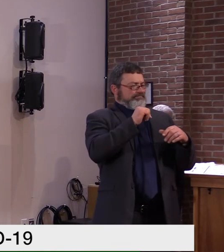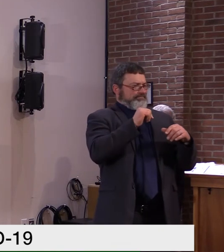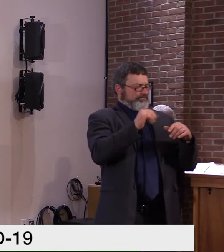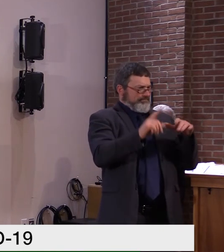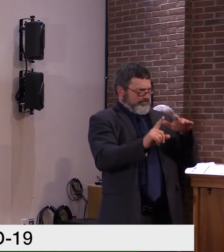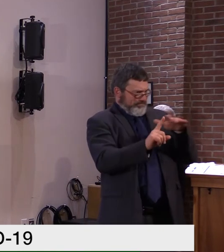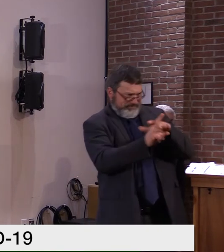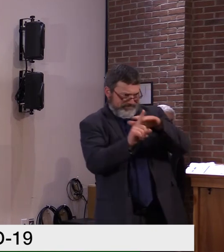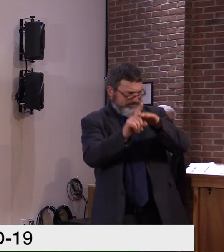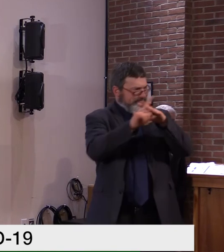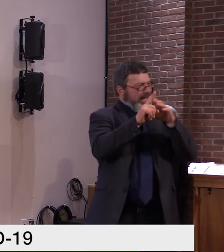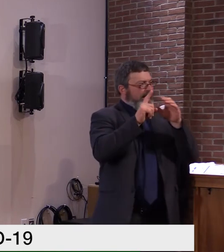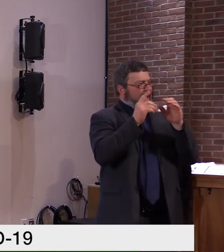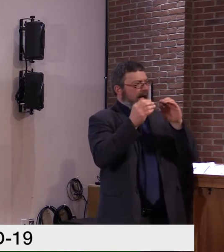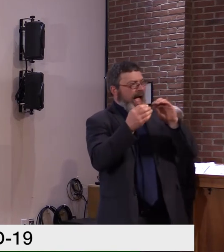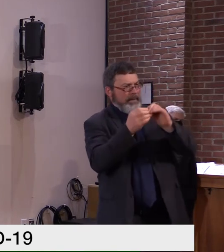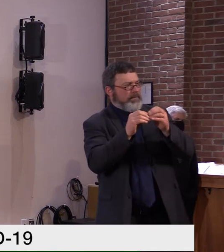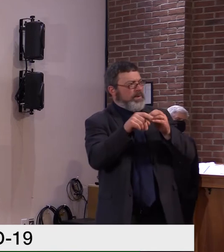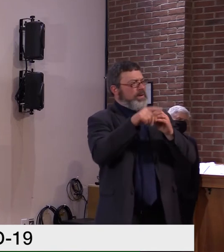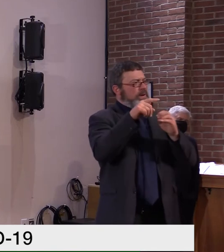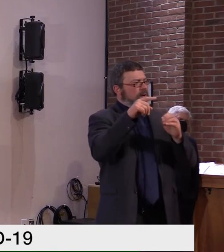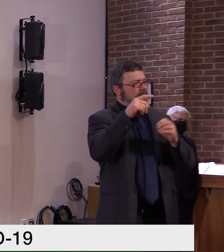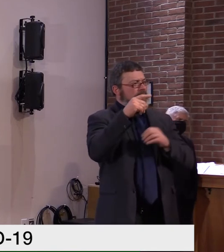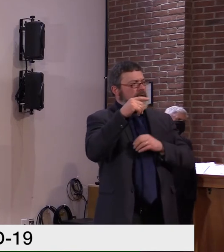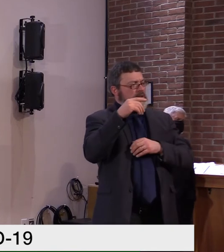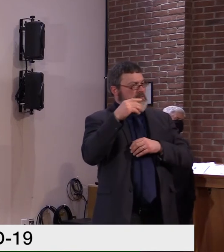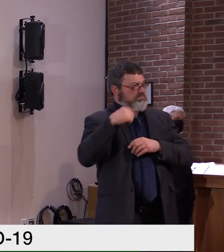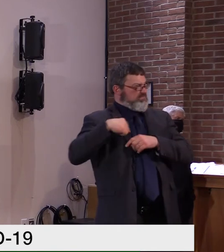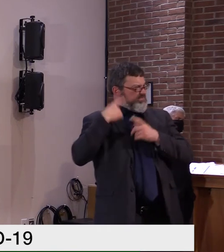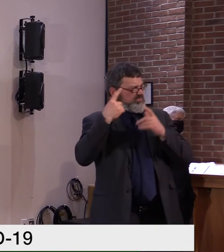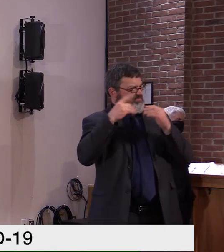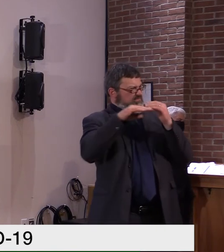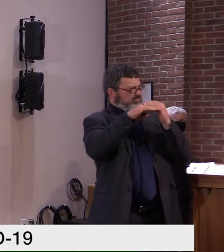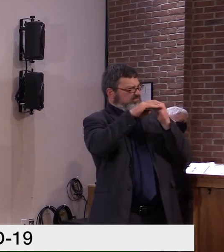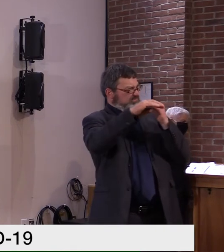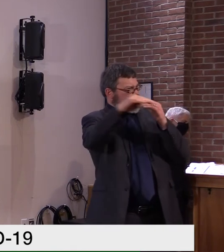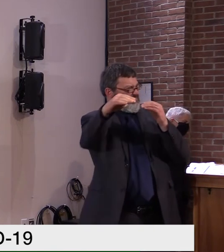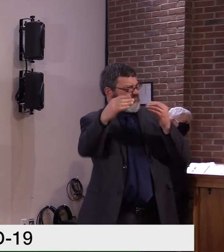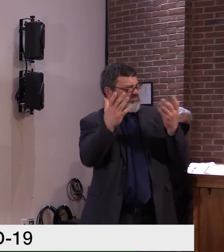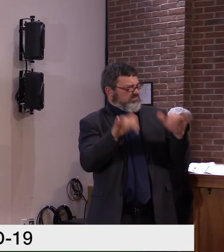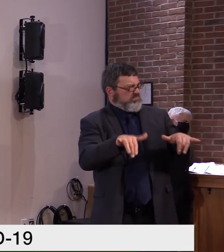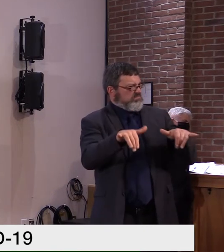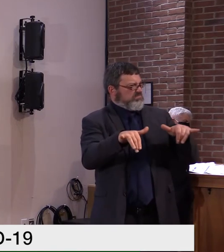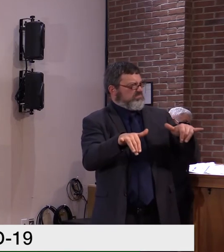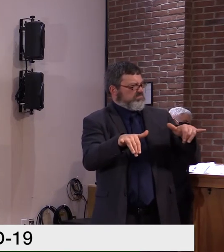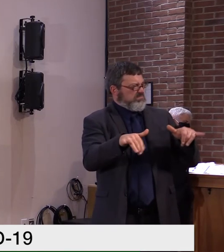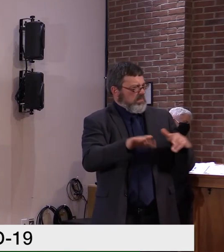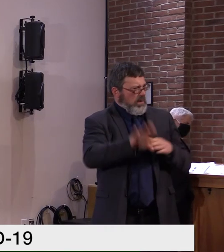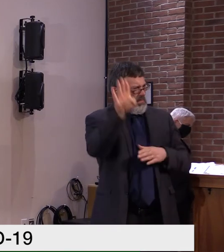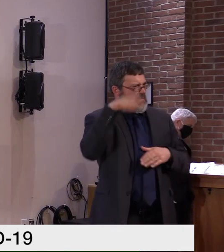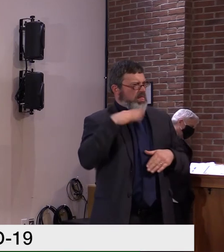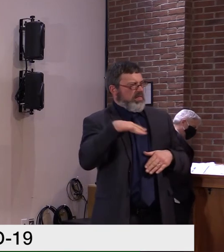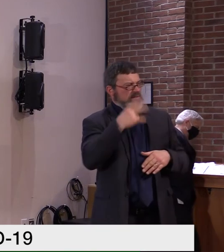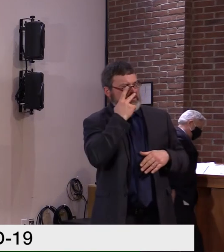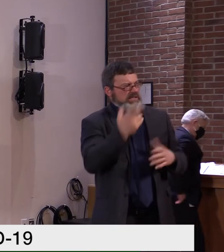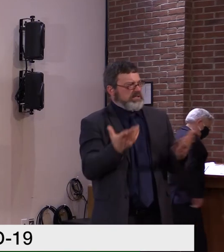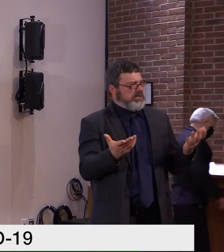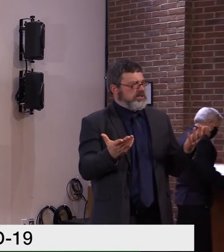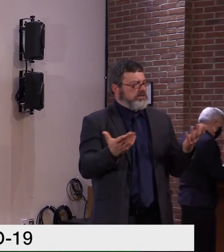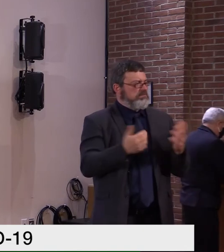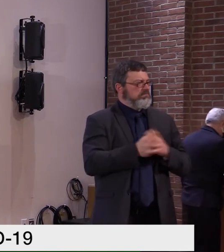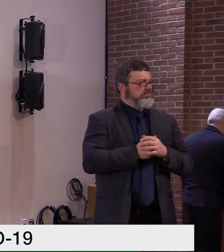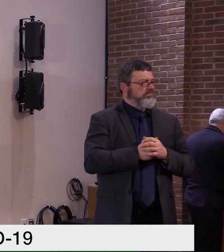pretty consistent number. In terms of, you know, implementing the guidance and the question, yesterday was